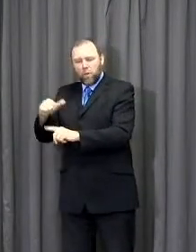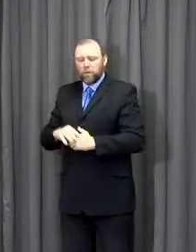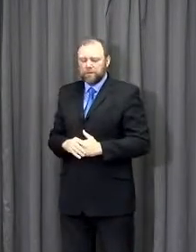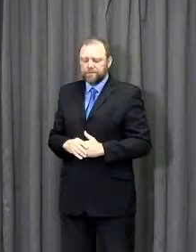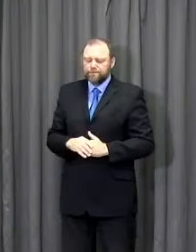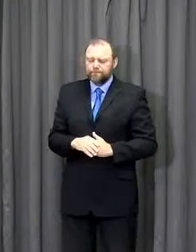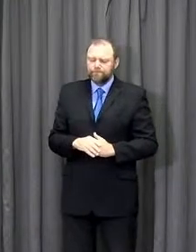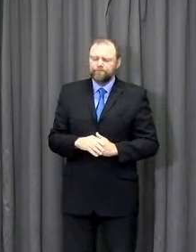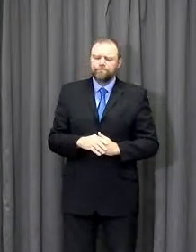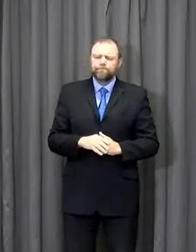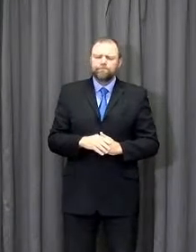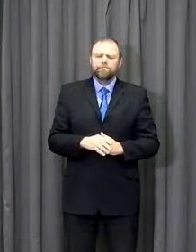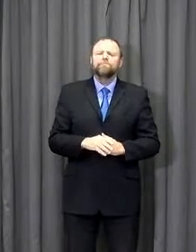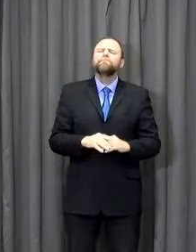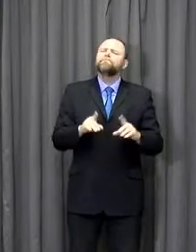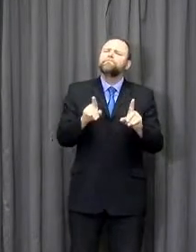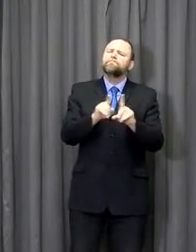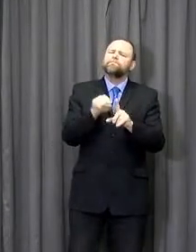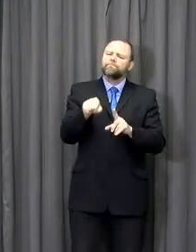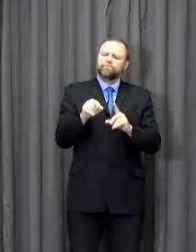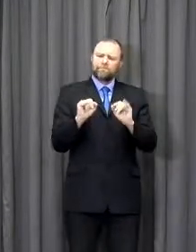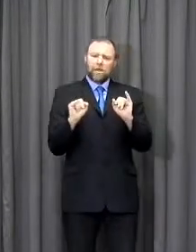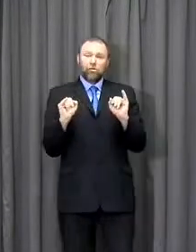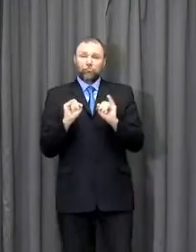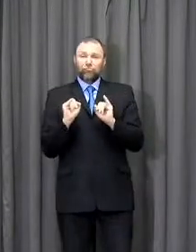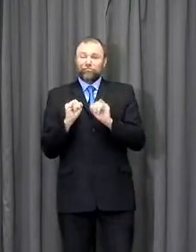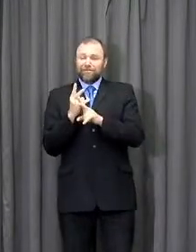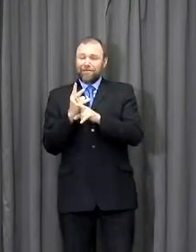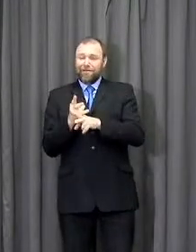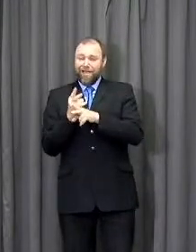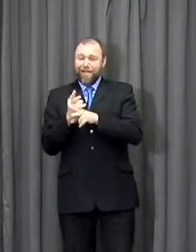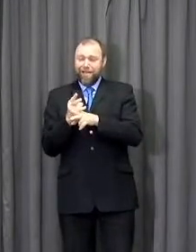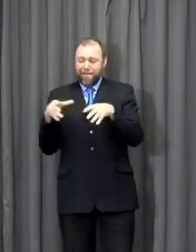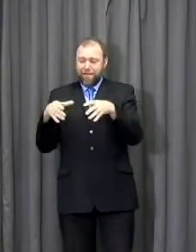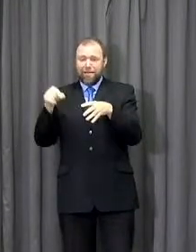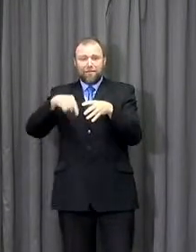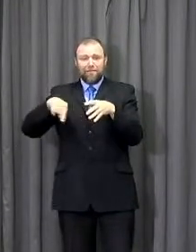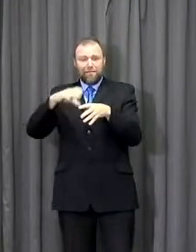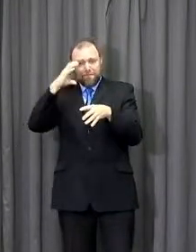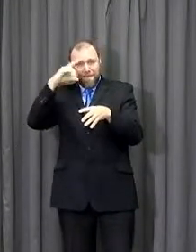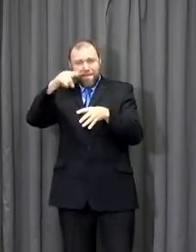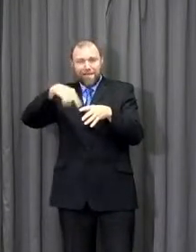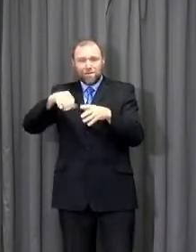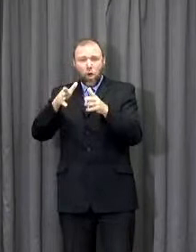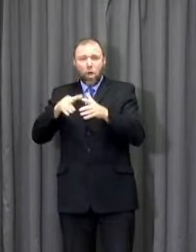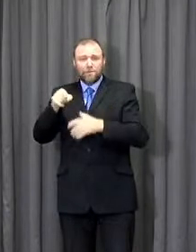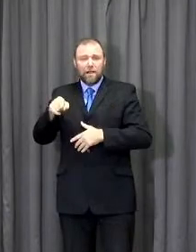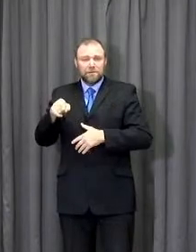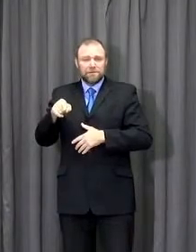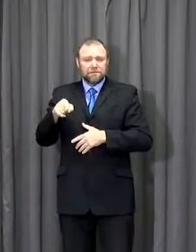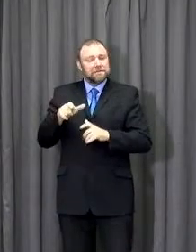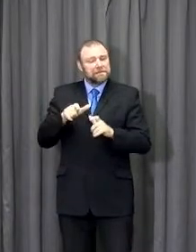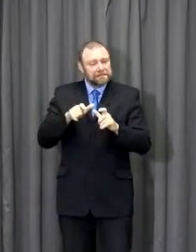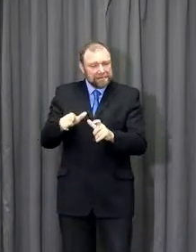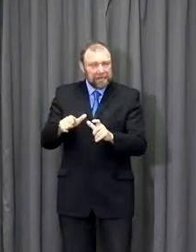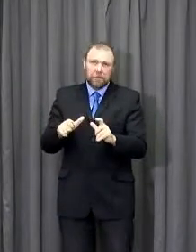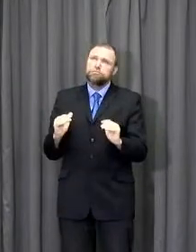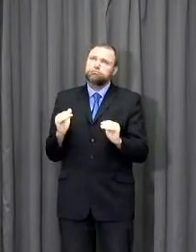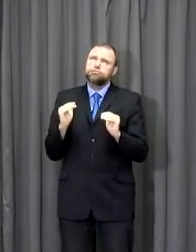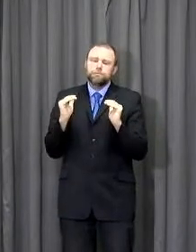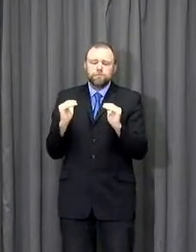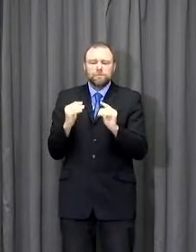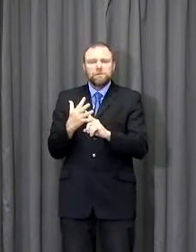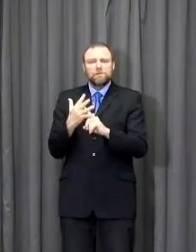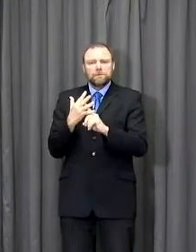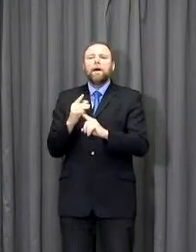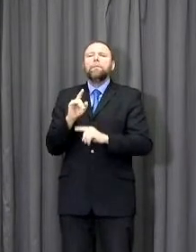We're also seeing some improvement in critical care, which again is busy but stable. So the numbers are not shooting up as they have in some other parts of